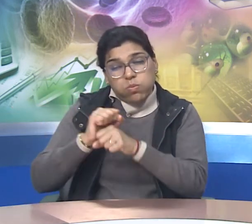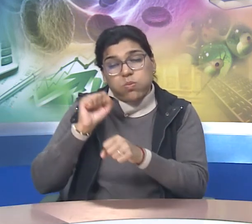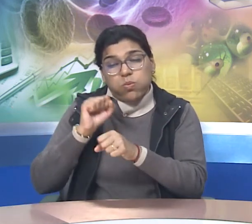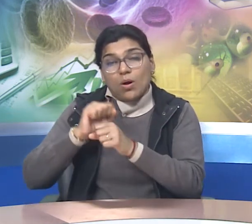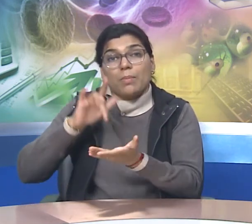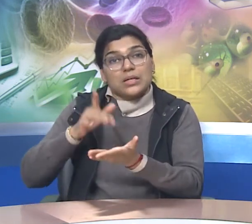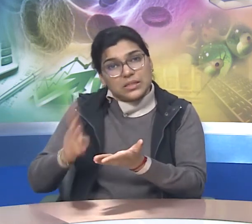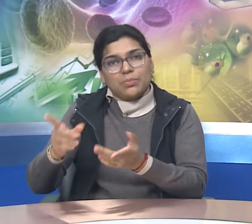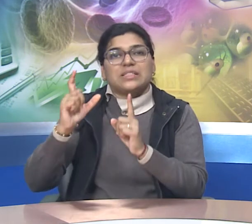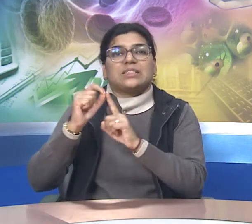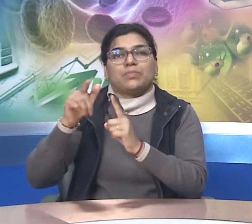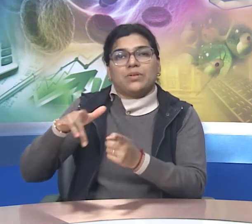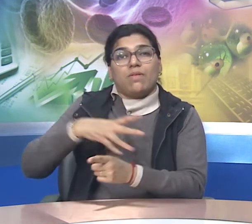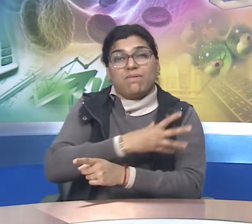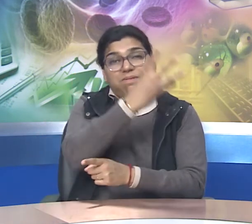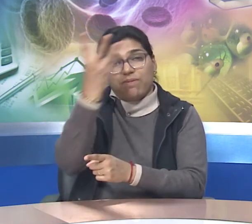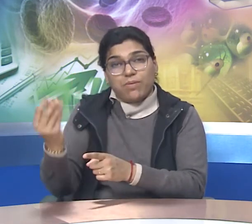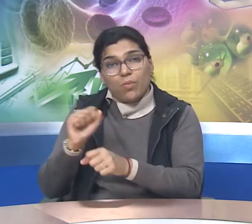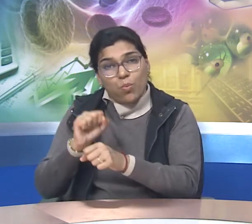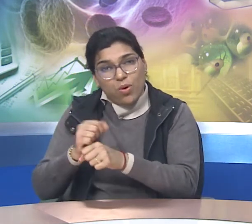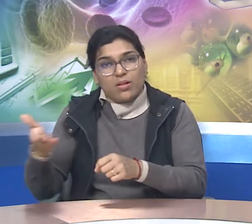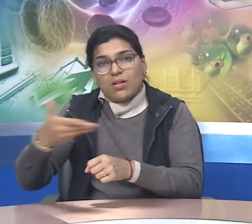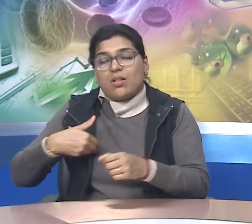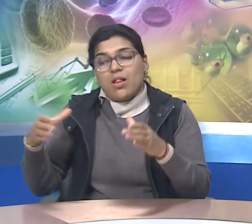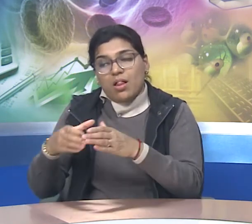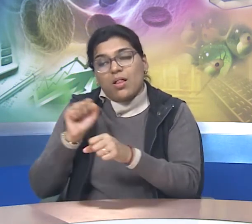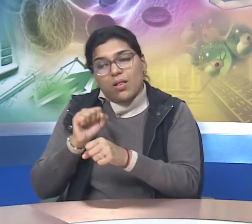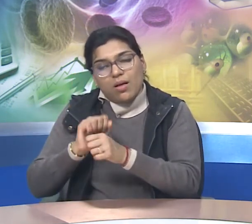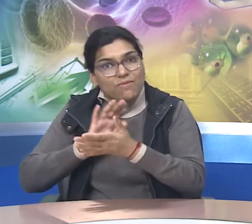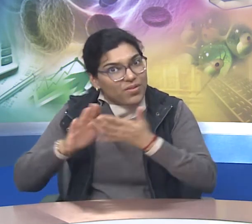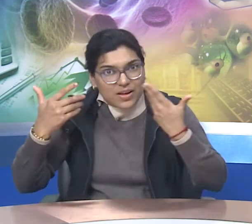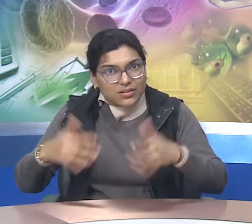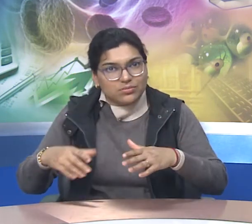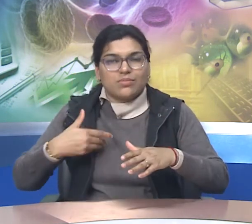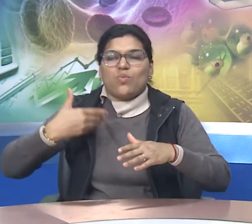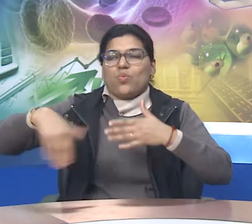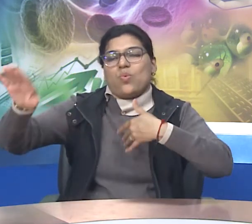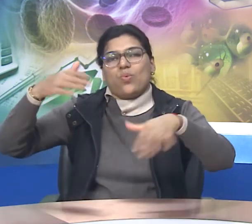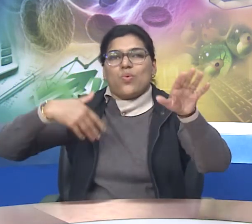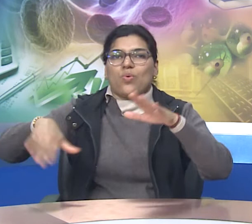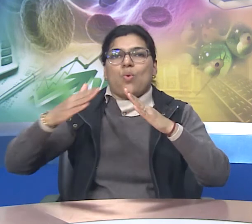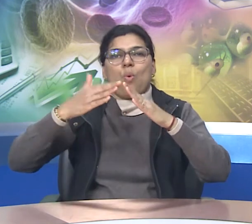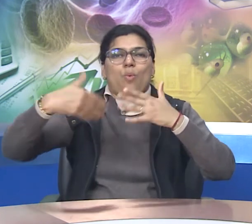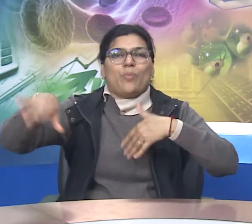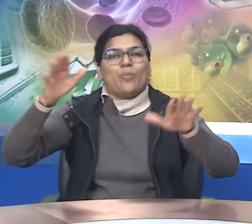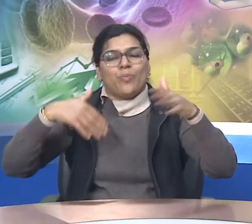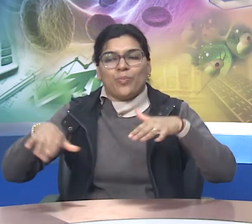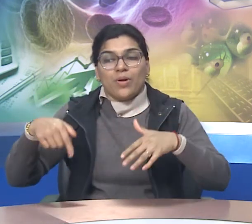are 30 of us who work in Kannat circus.